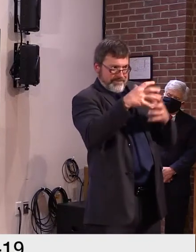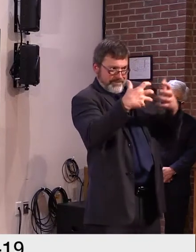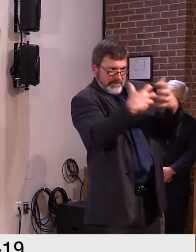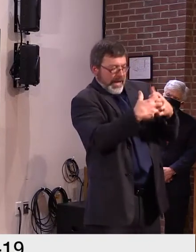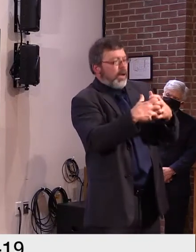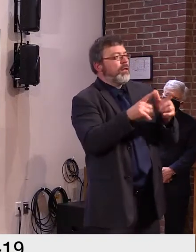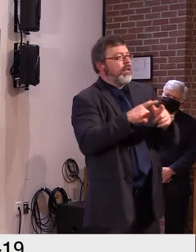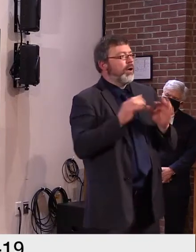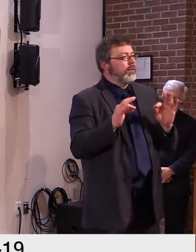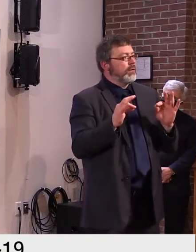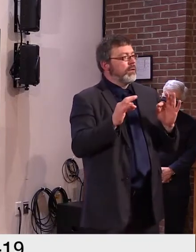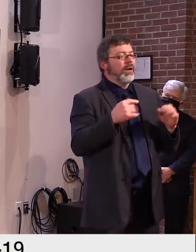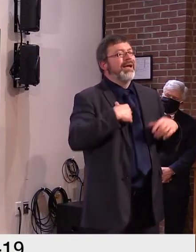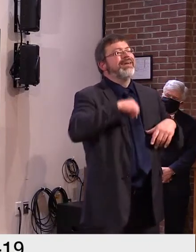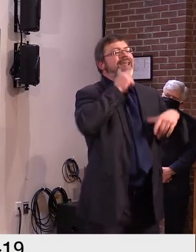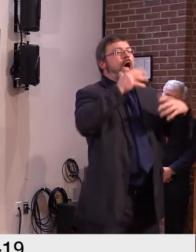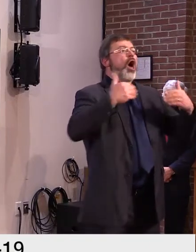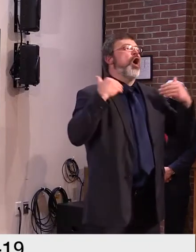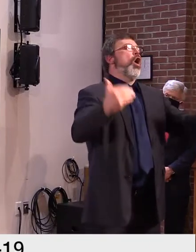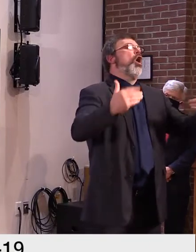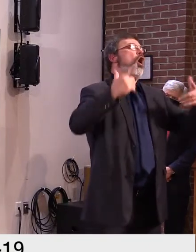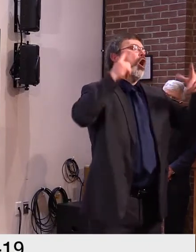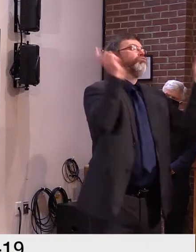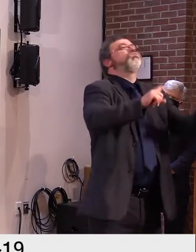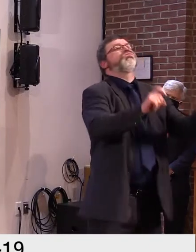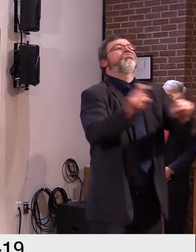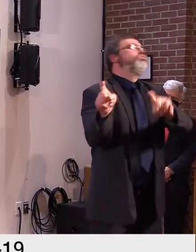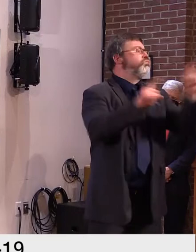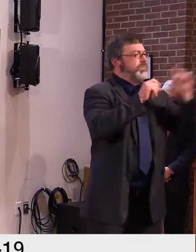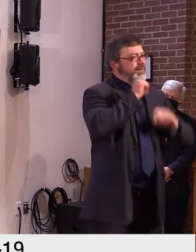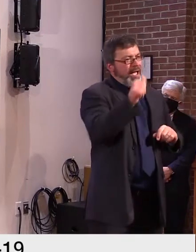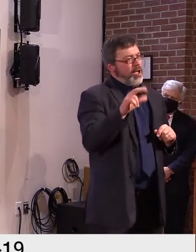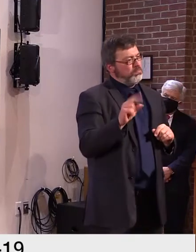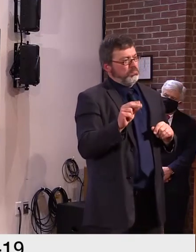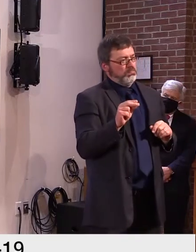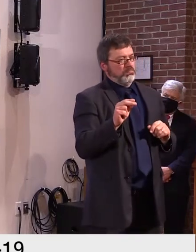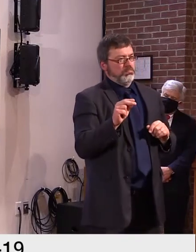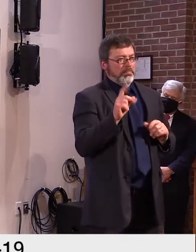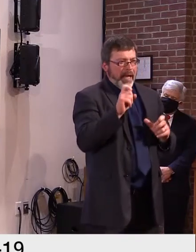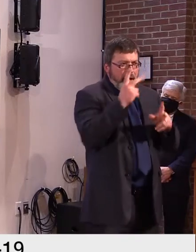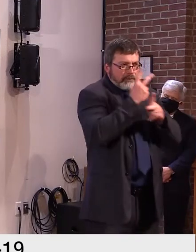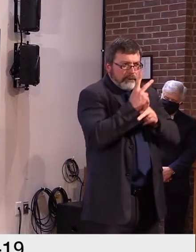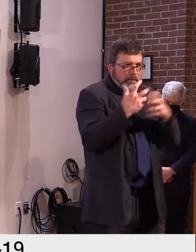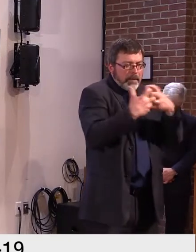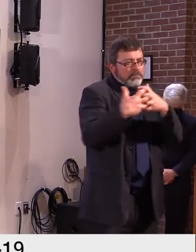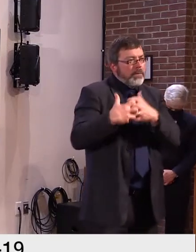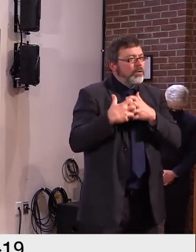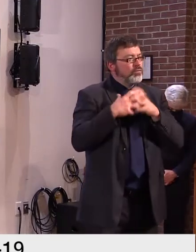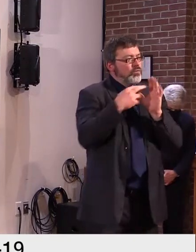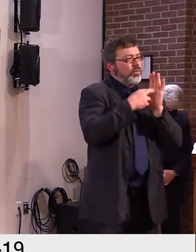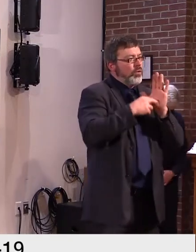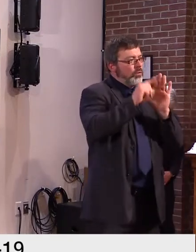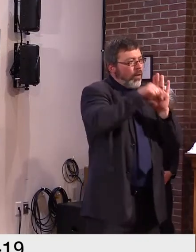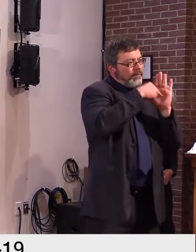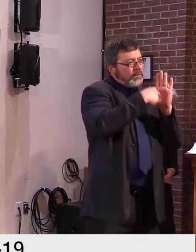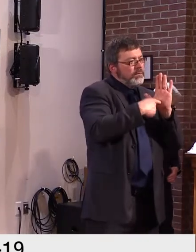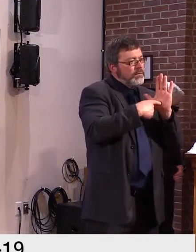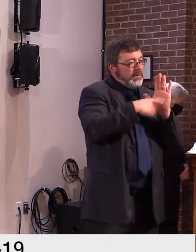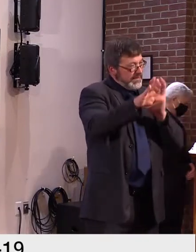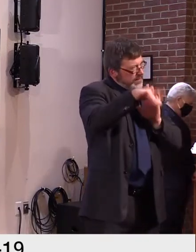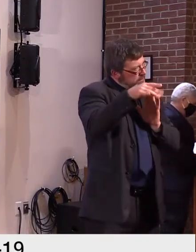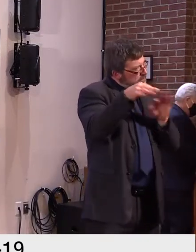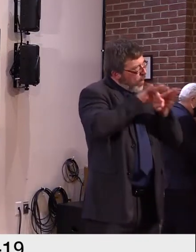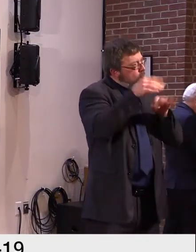using them because they happen to be there and be available. Understanding the prevalence of virus in your